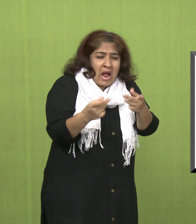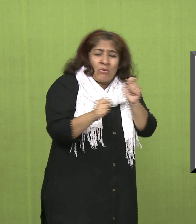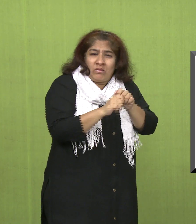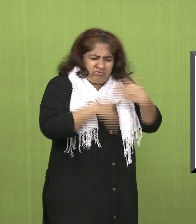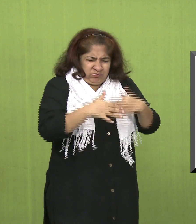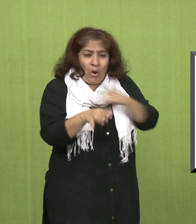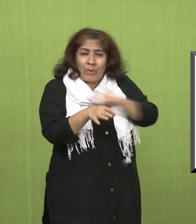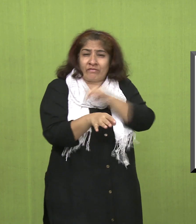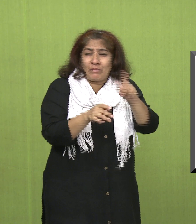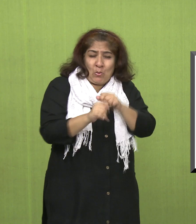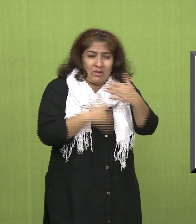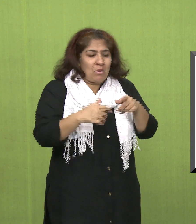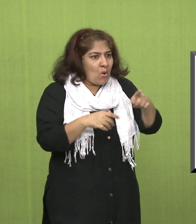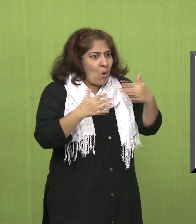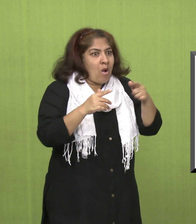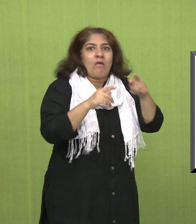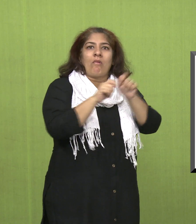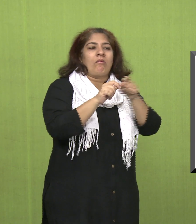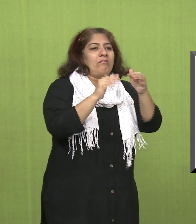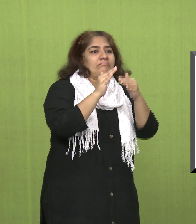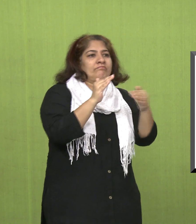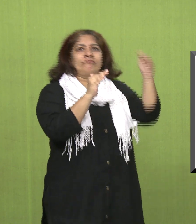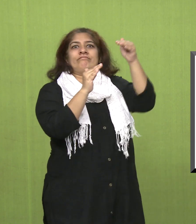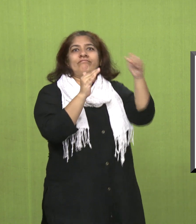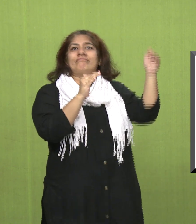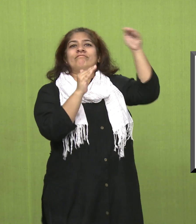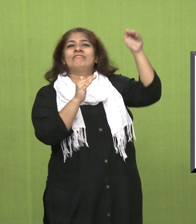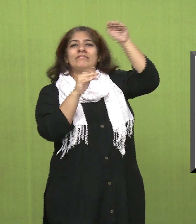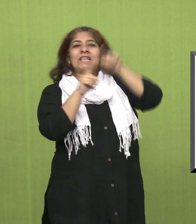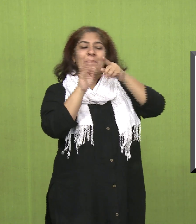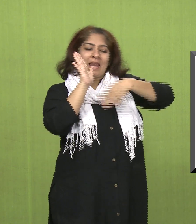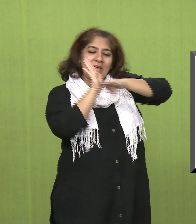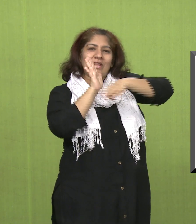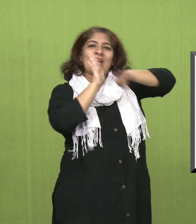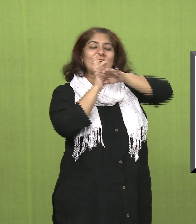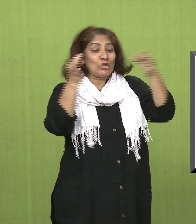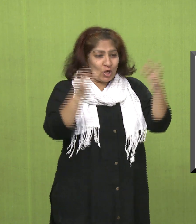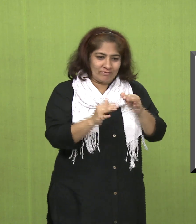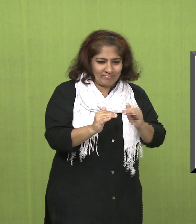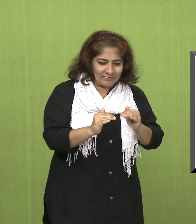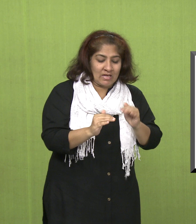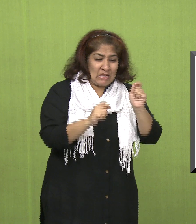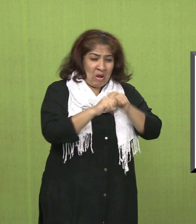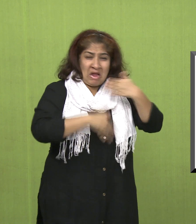looking and supervising them. So after every interval they are given performance